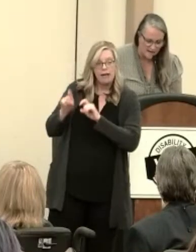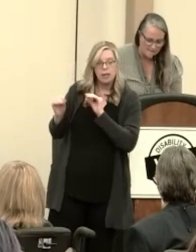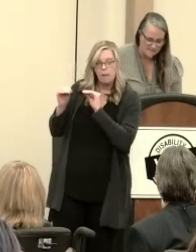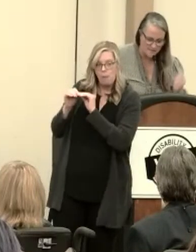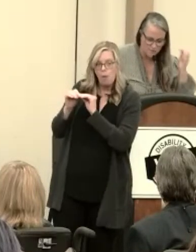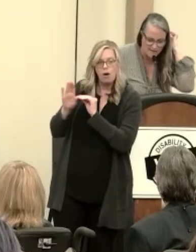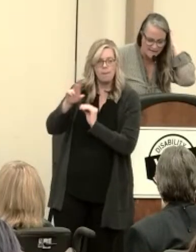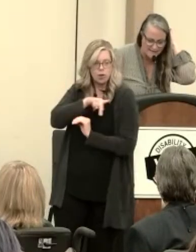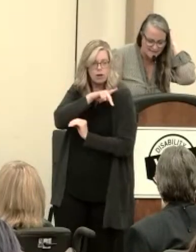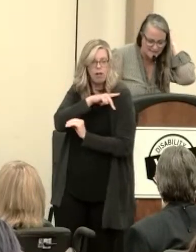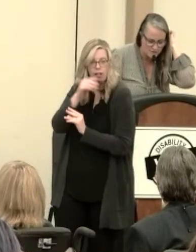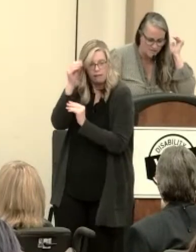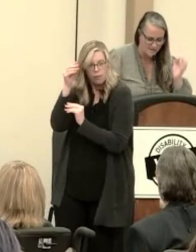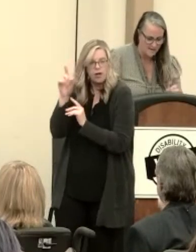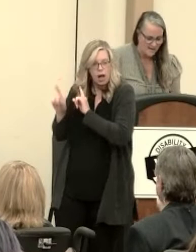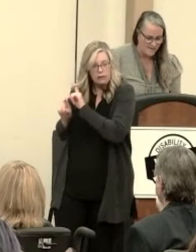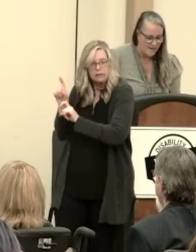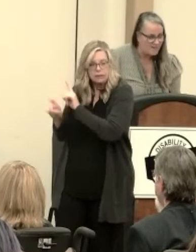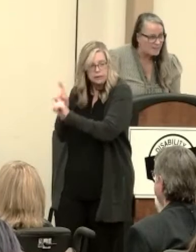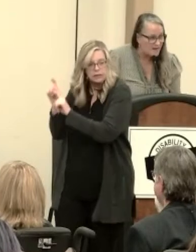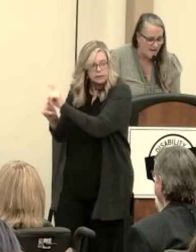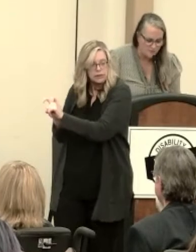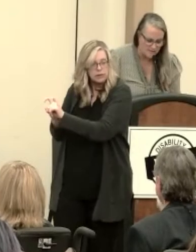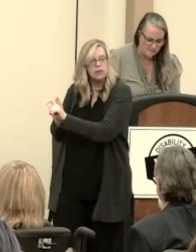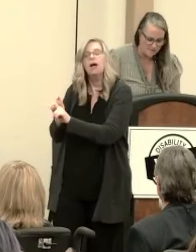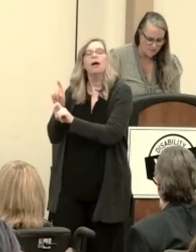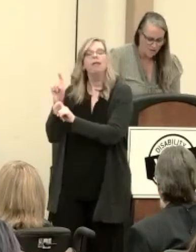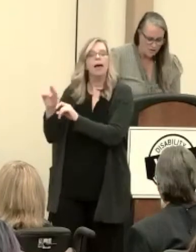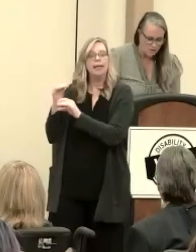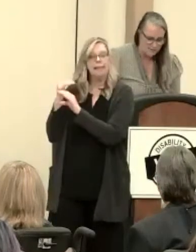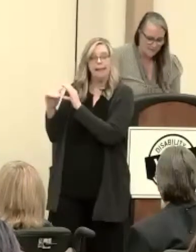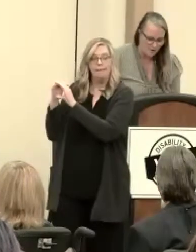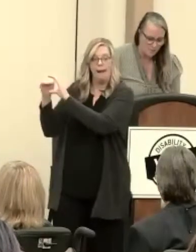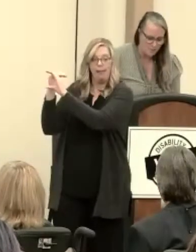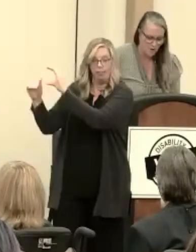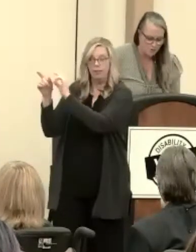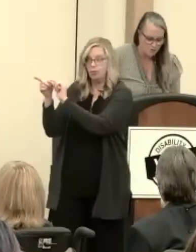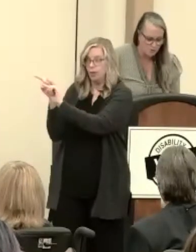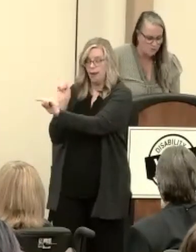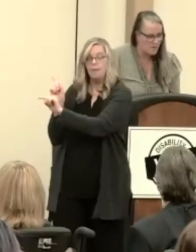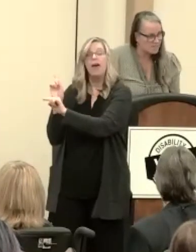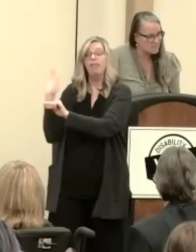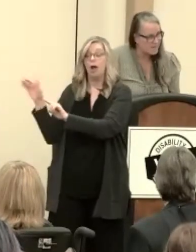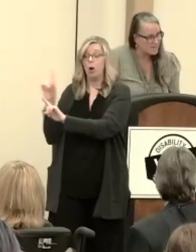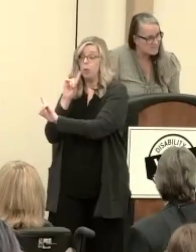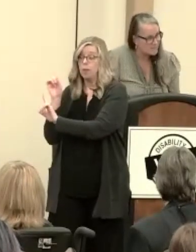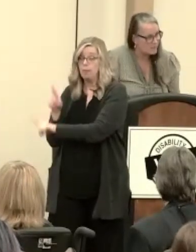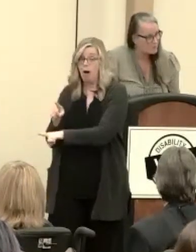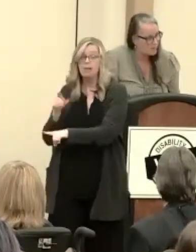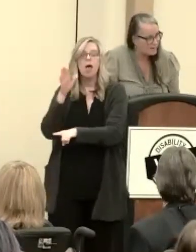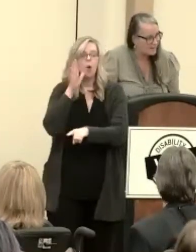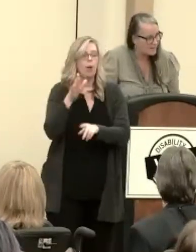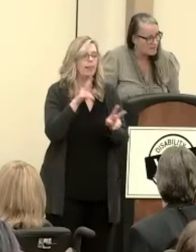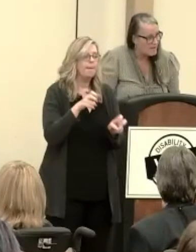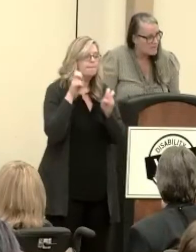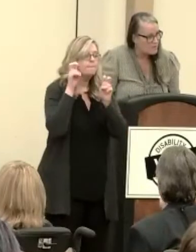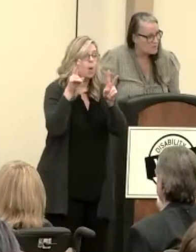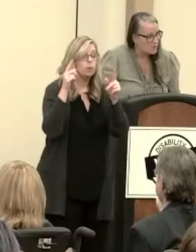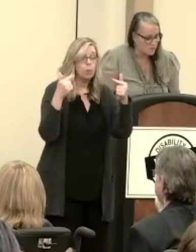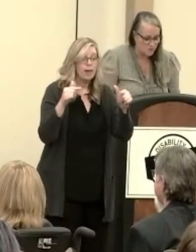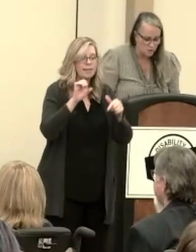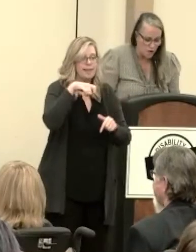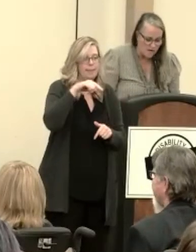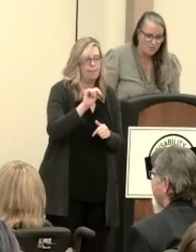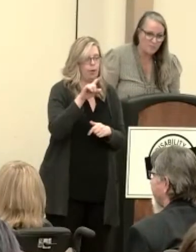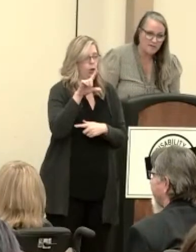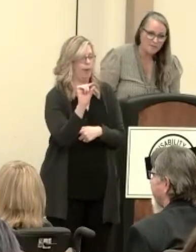all candidates running in the election that have email addresses. So DMVote will post those responses by September 20th. So